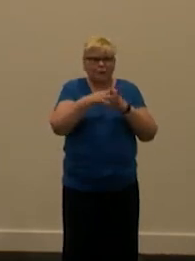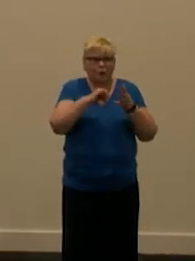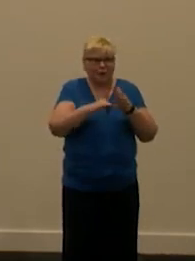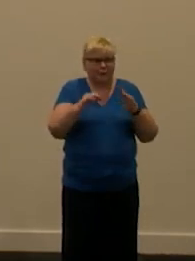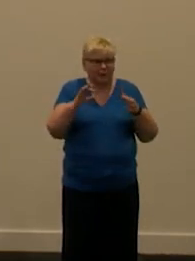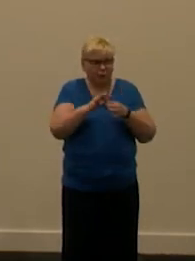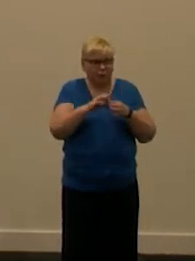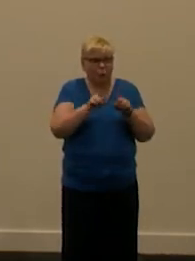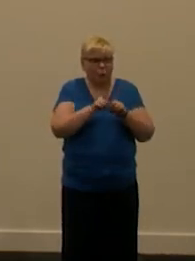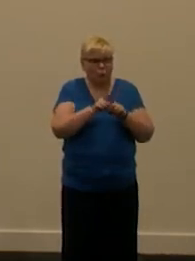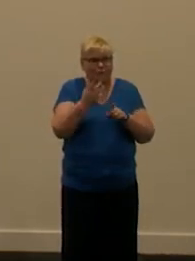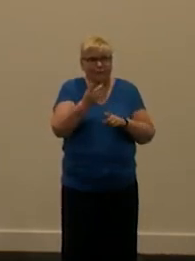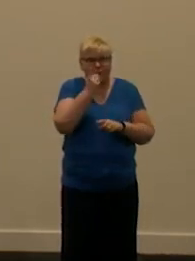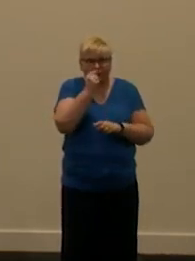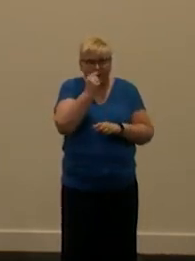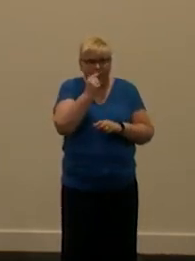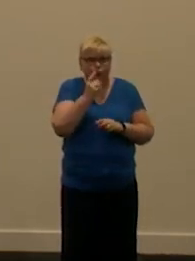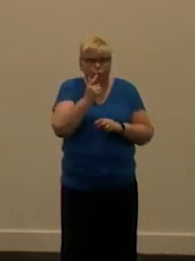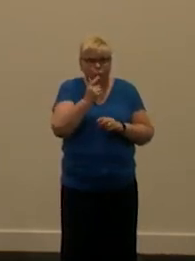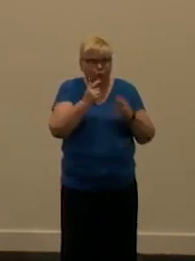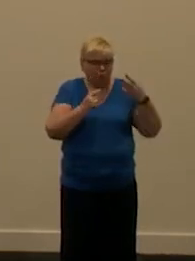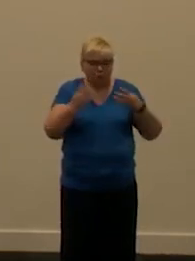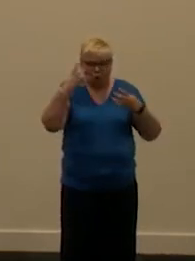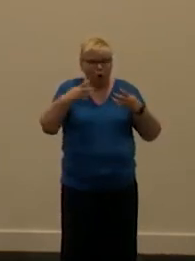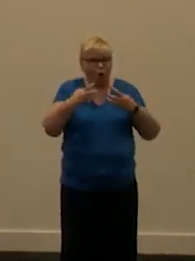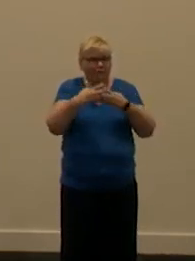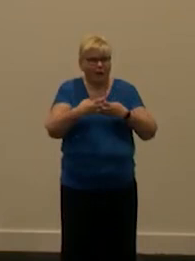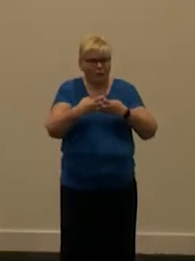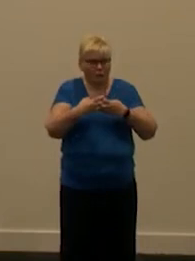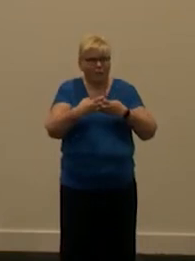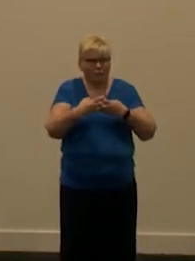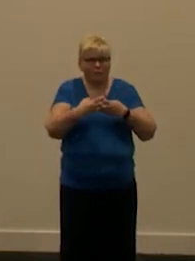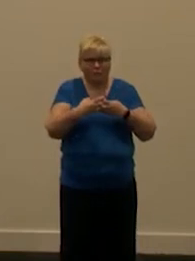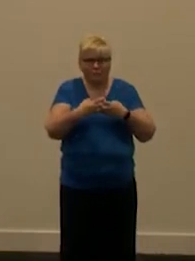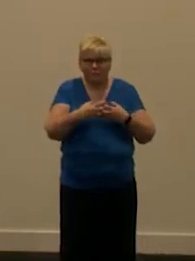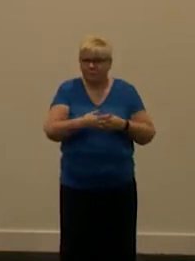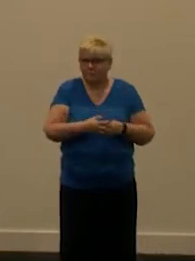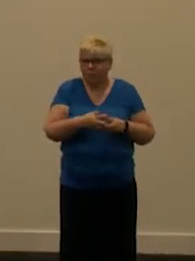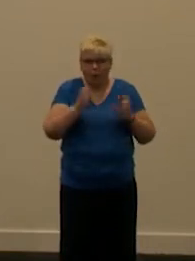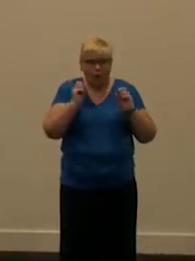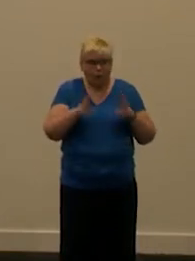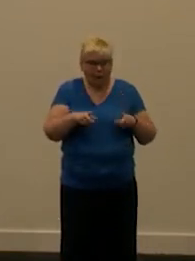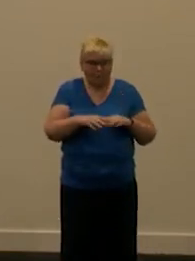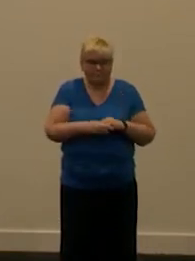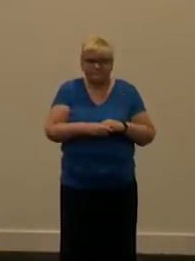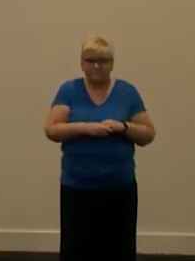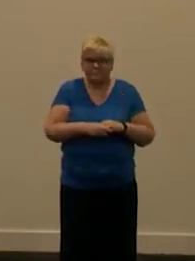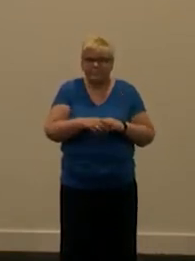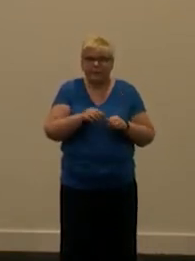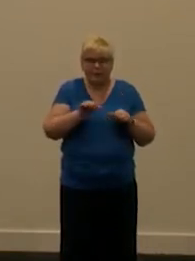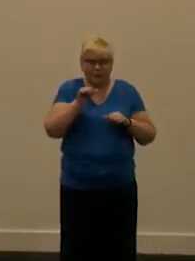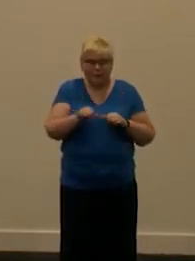you also have the ability to configure custom IP address. Okay, the next